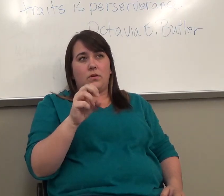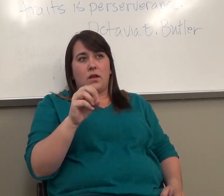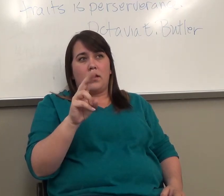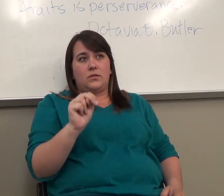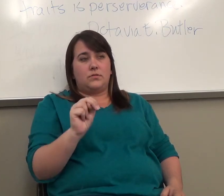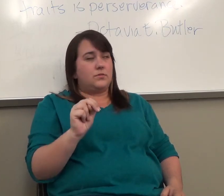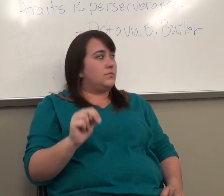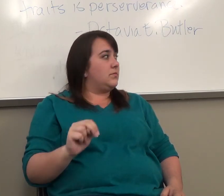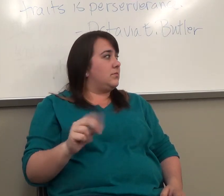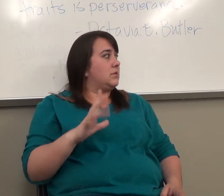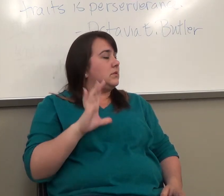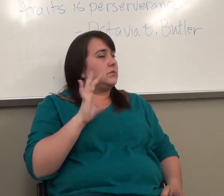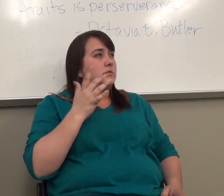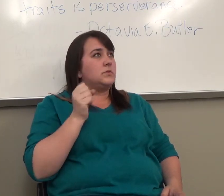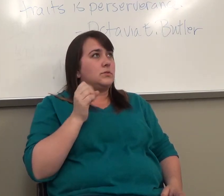is so frustrating.